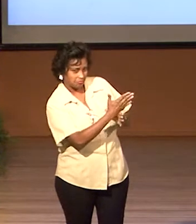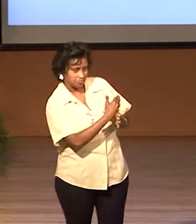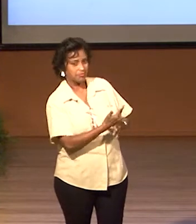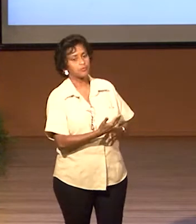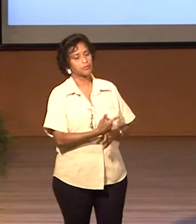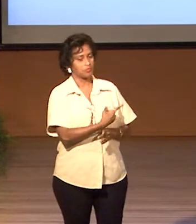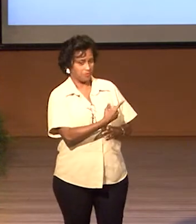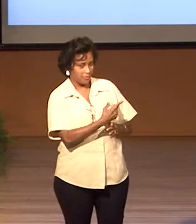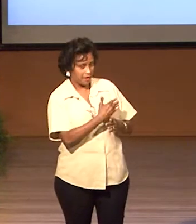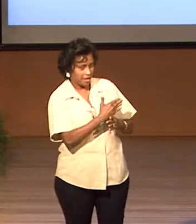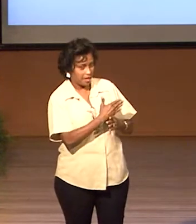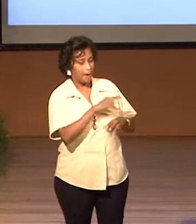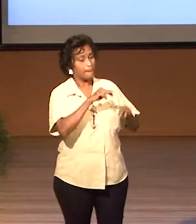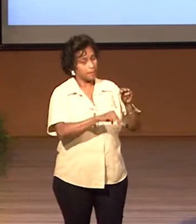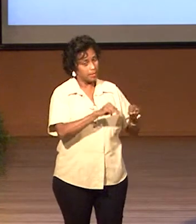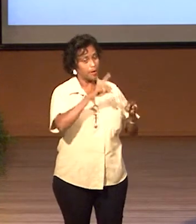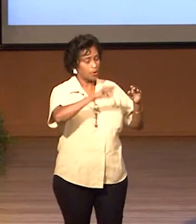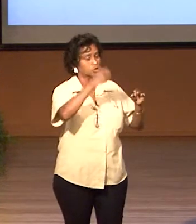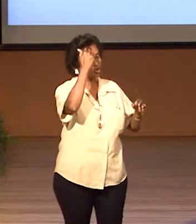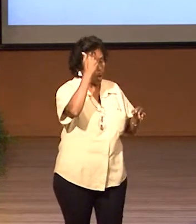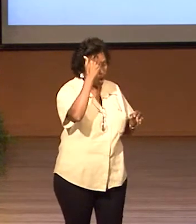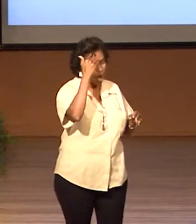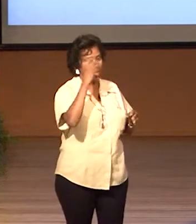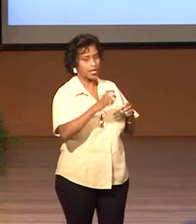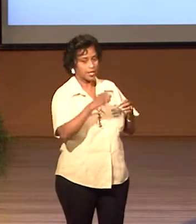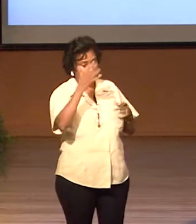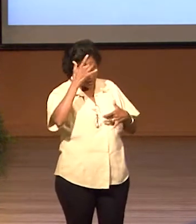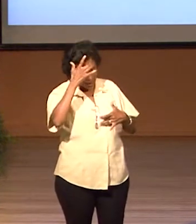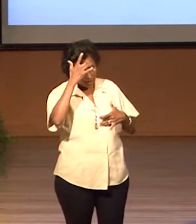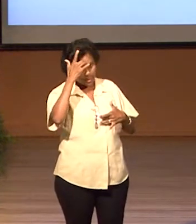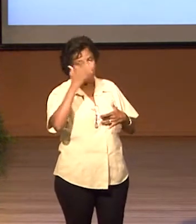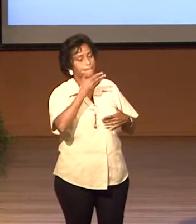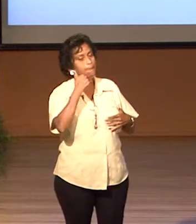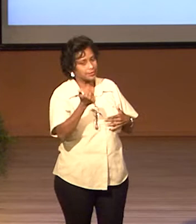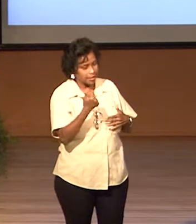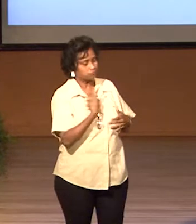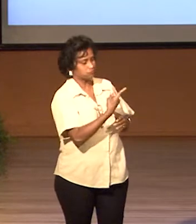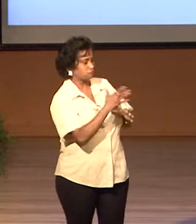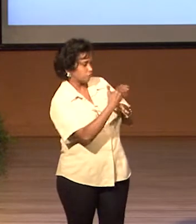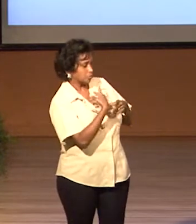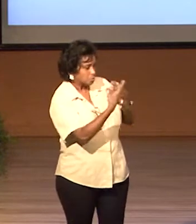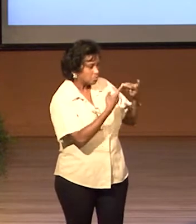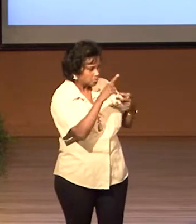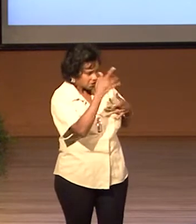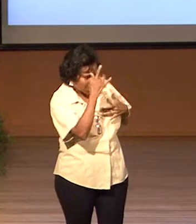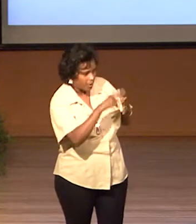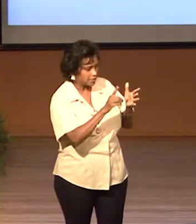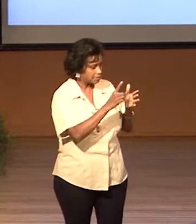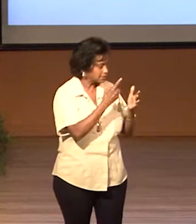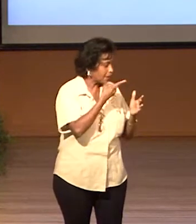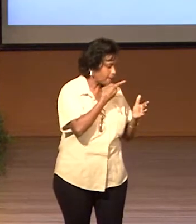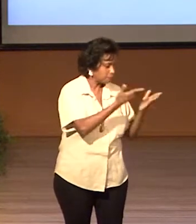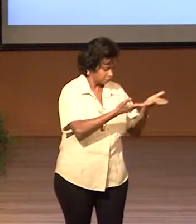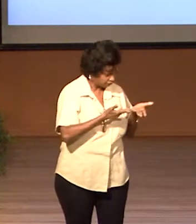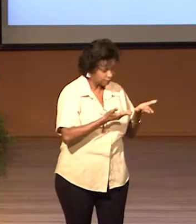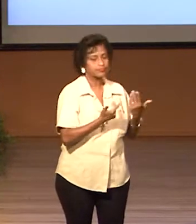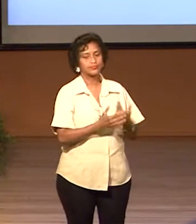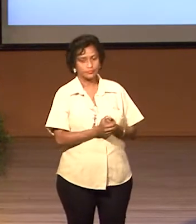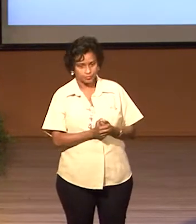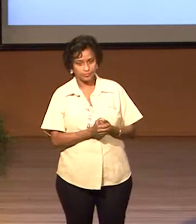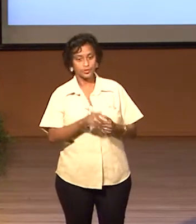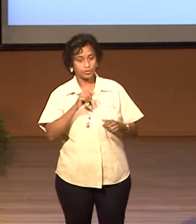know, sometimes is inevitable. But it is better shared and more comfortably in terms of your